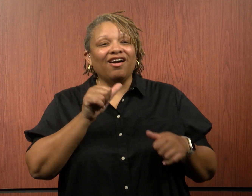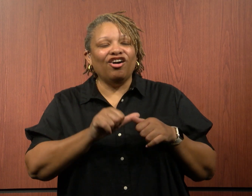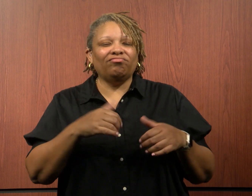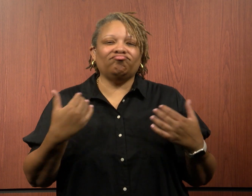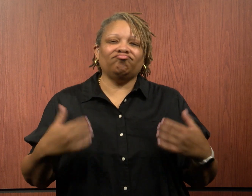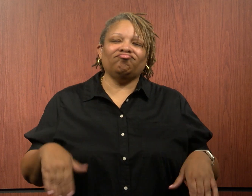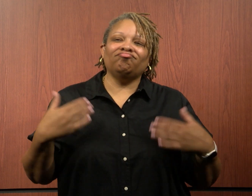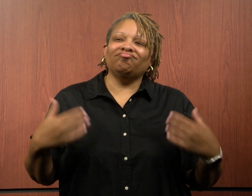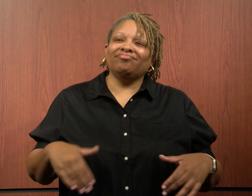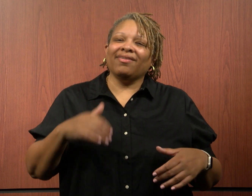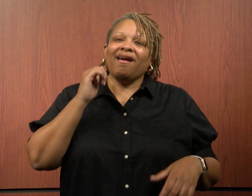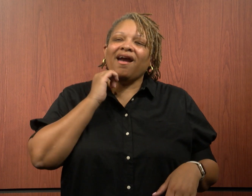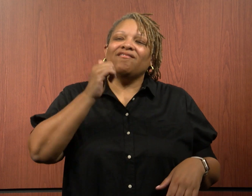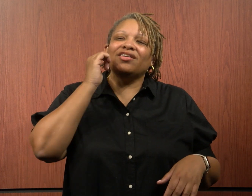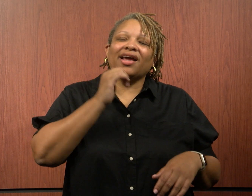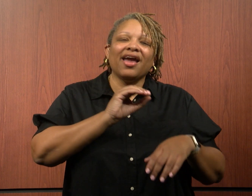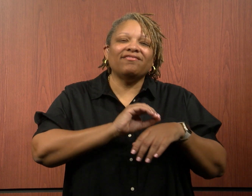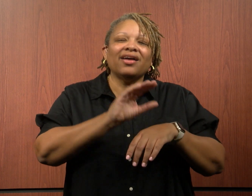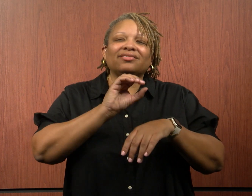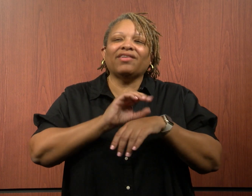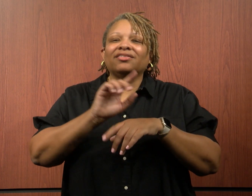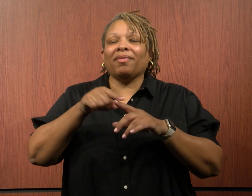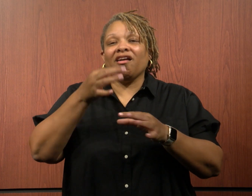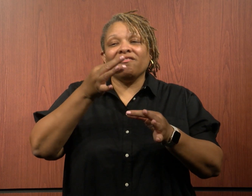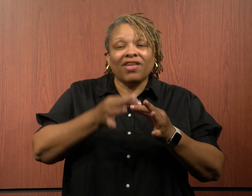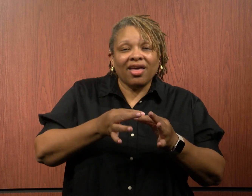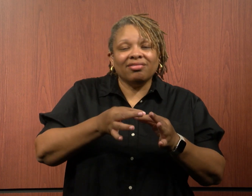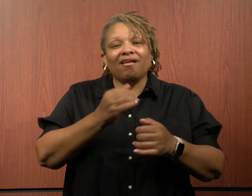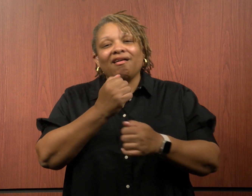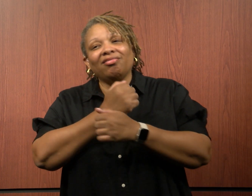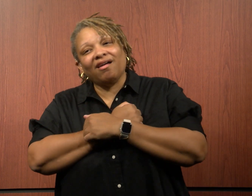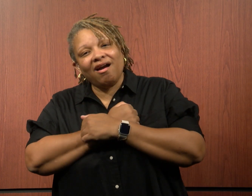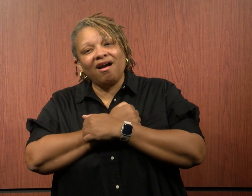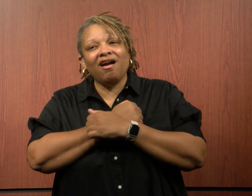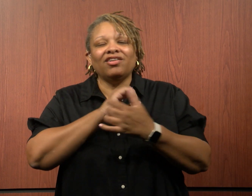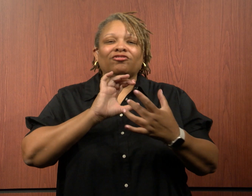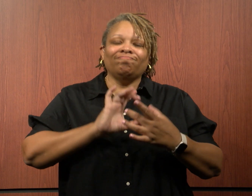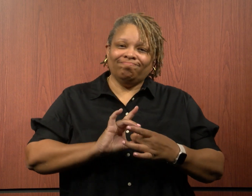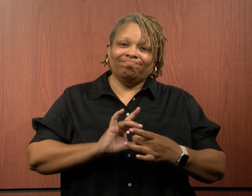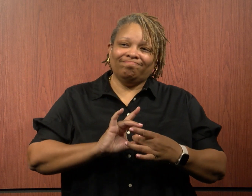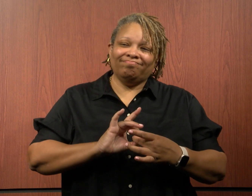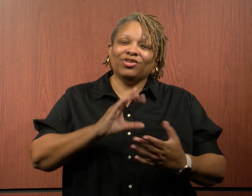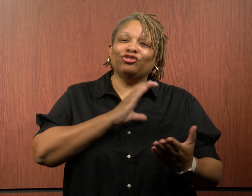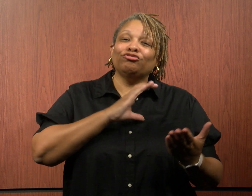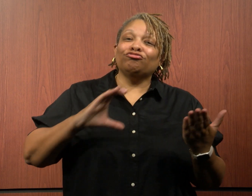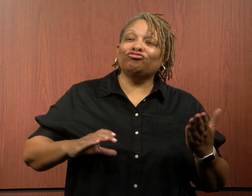Within Paul's letters, you'll find practical advice on topics like faith, love, and unity, Christian